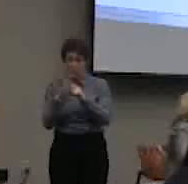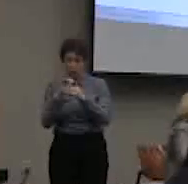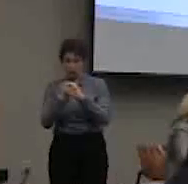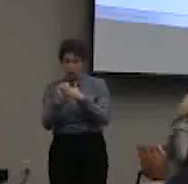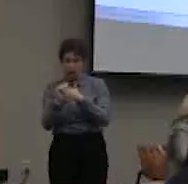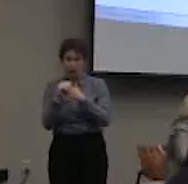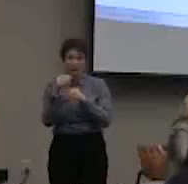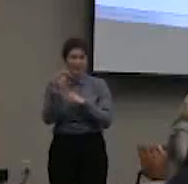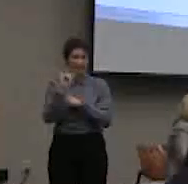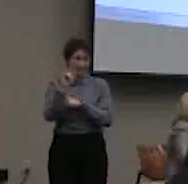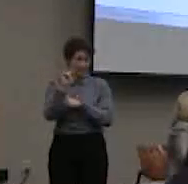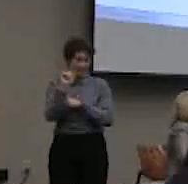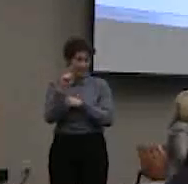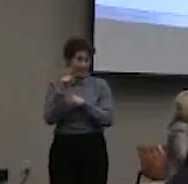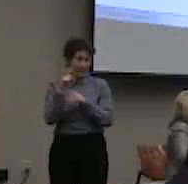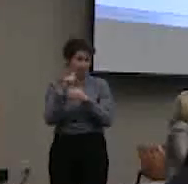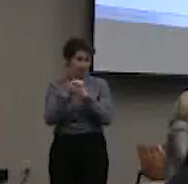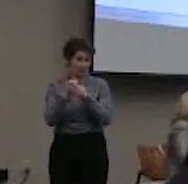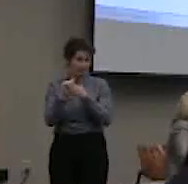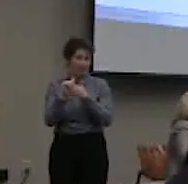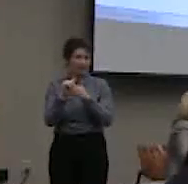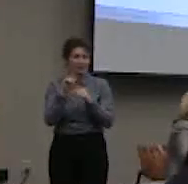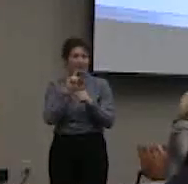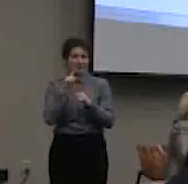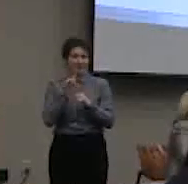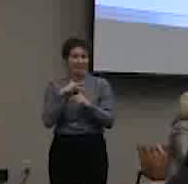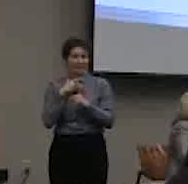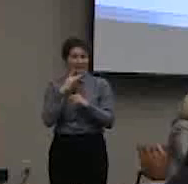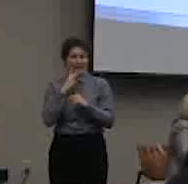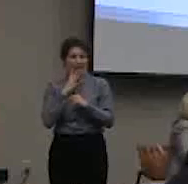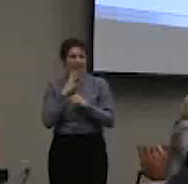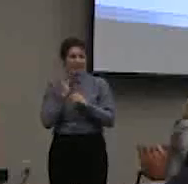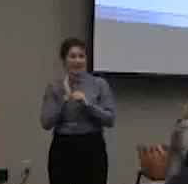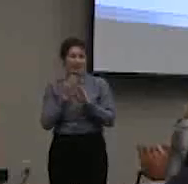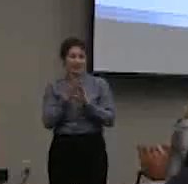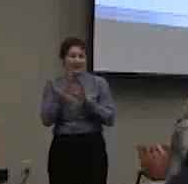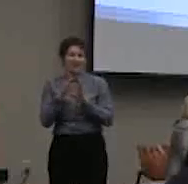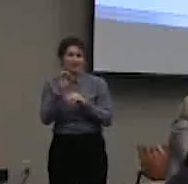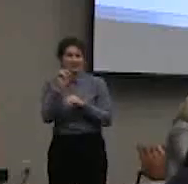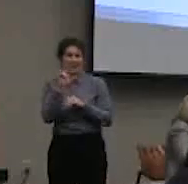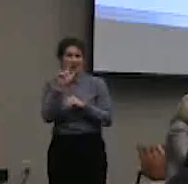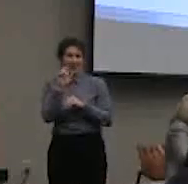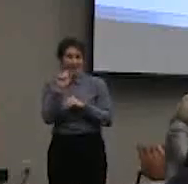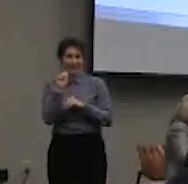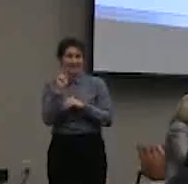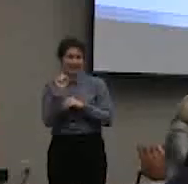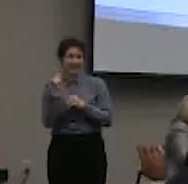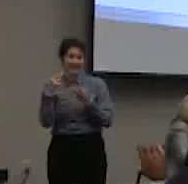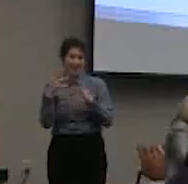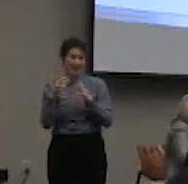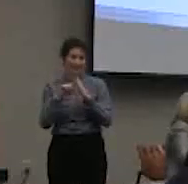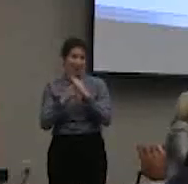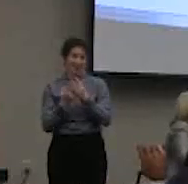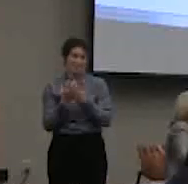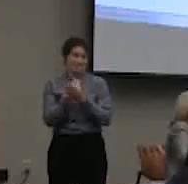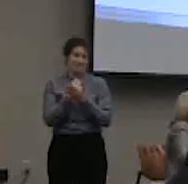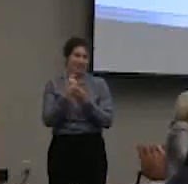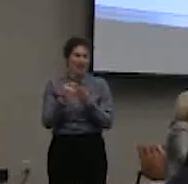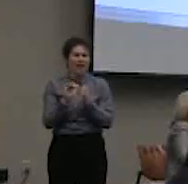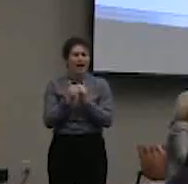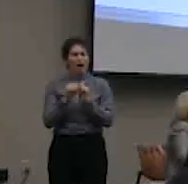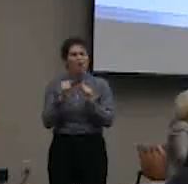dollars? We're jealous of our neighbors in Orleans that have kicked something off. And also, how do we use that data